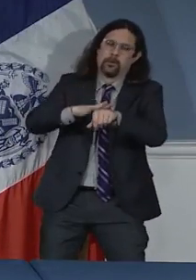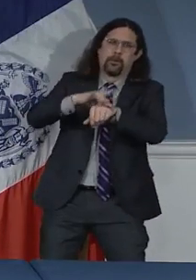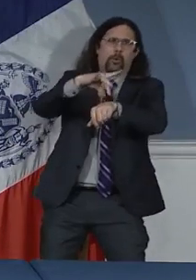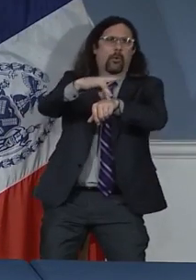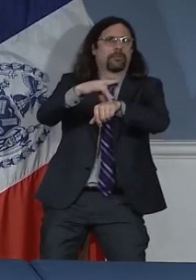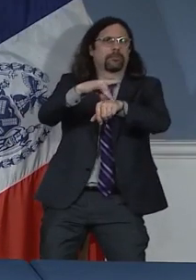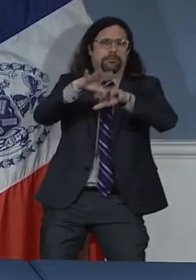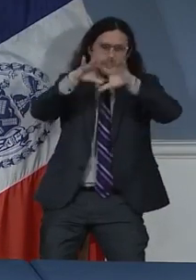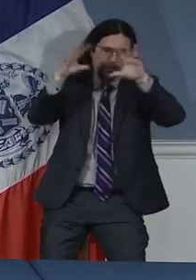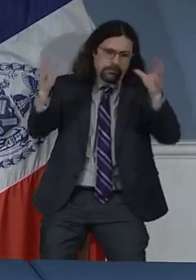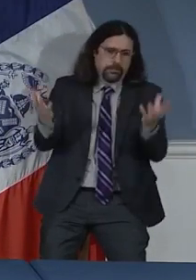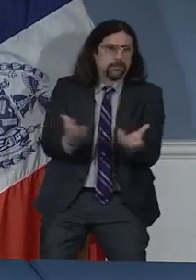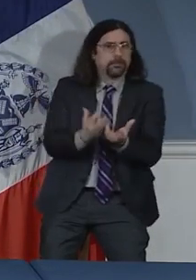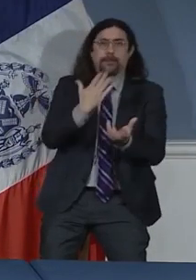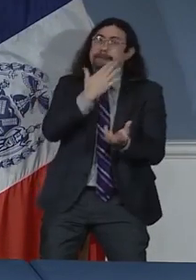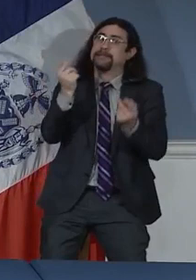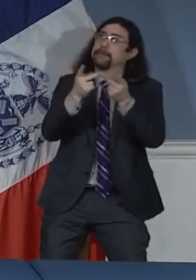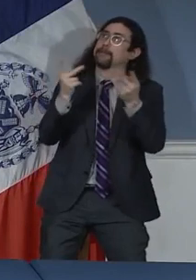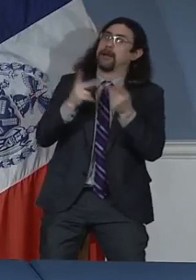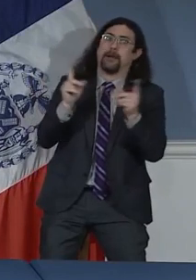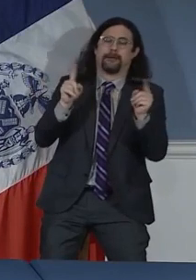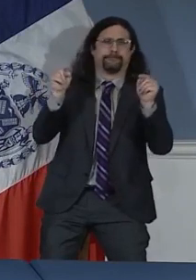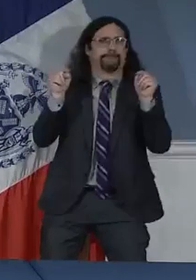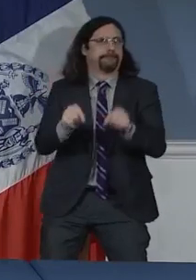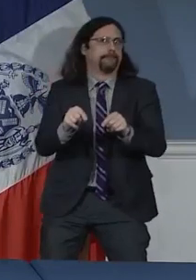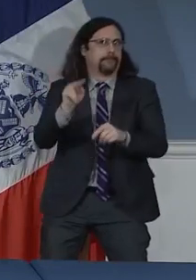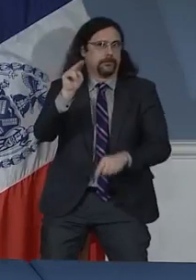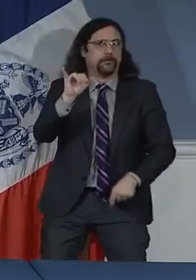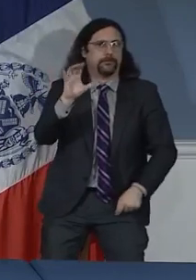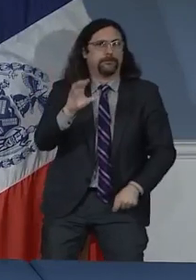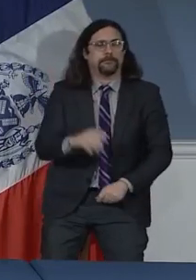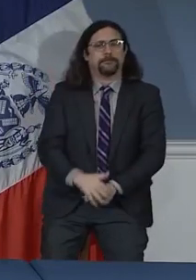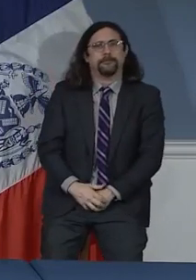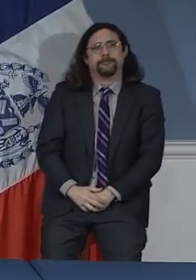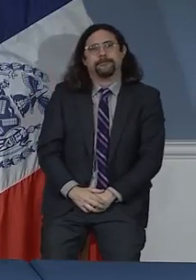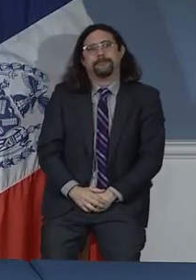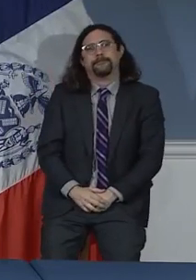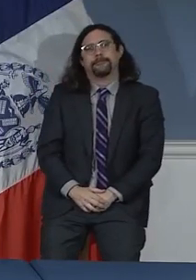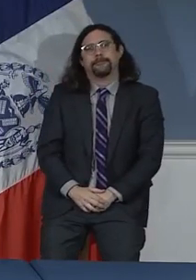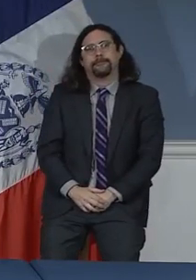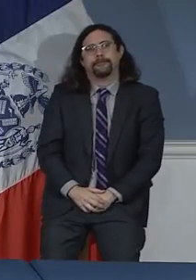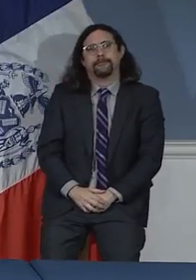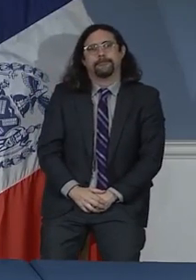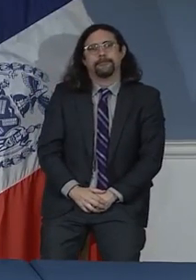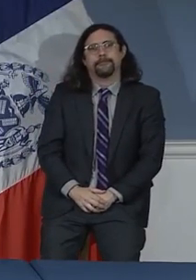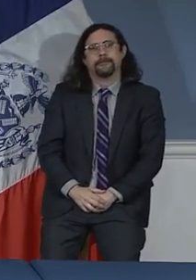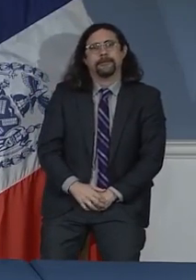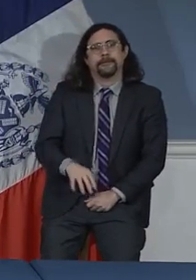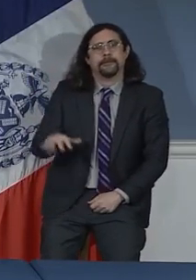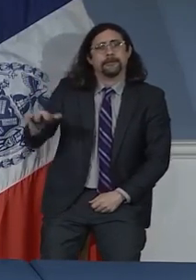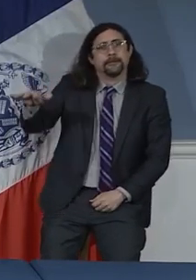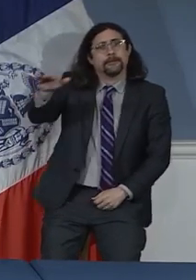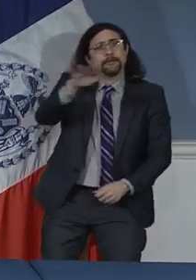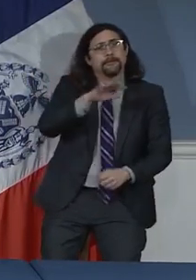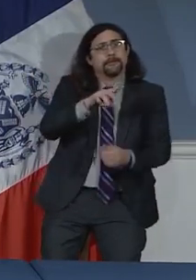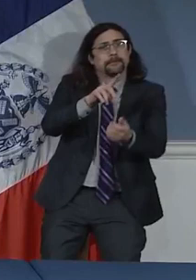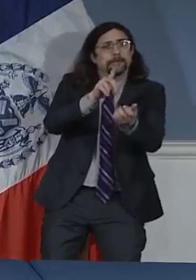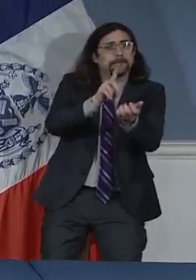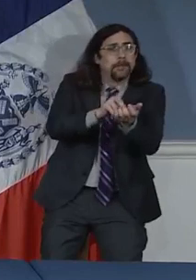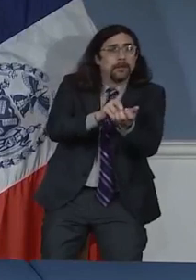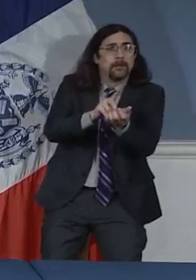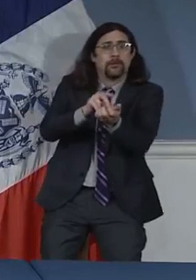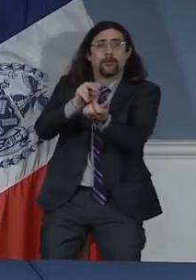earth. And we are going to ask of our colleagues in healthcare so much in these coming weeks. They are already